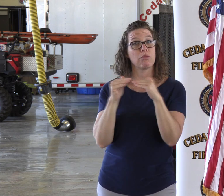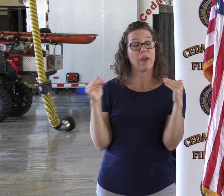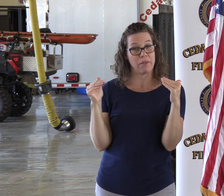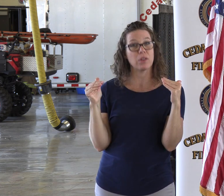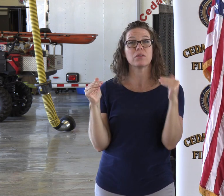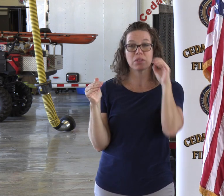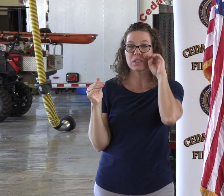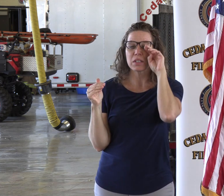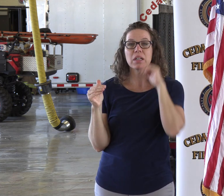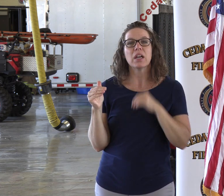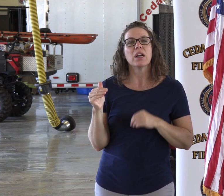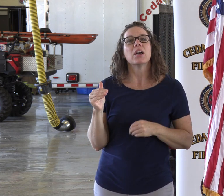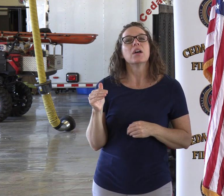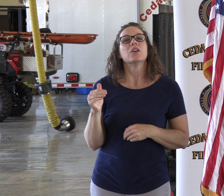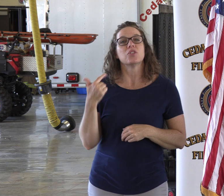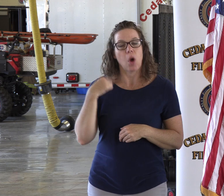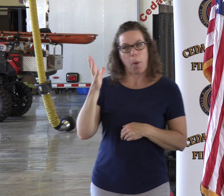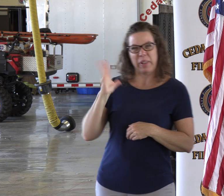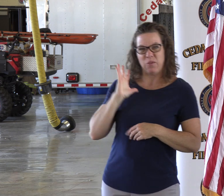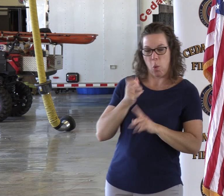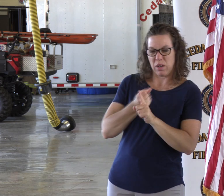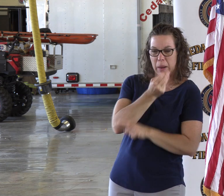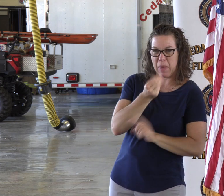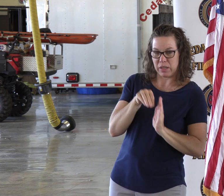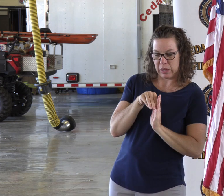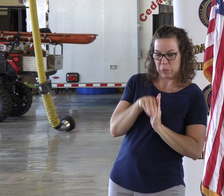Production reached a low of about 20 million gallons per day